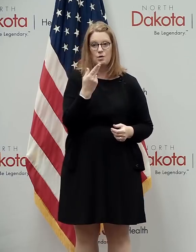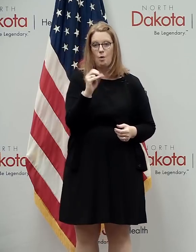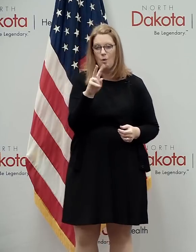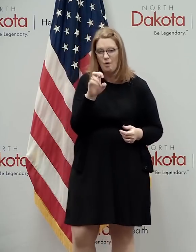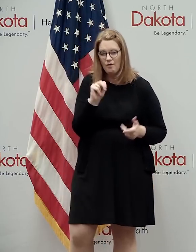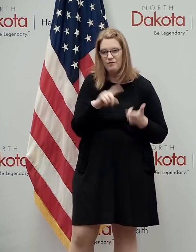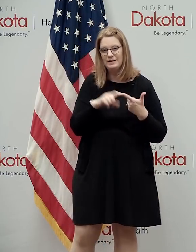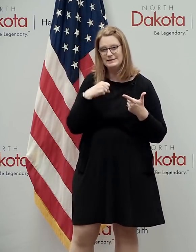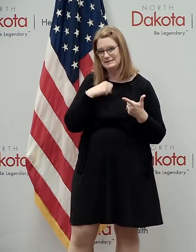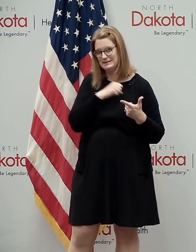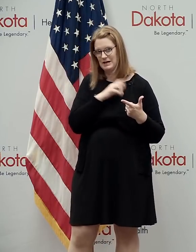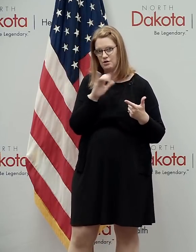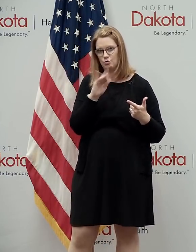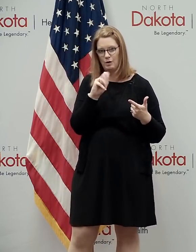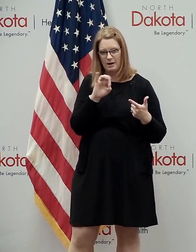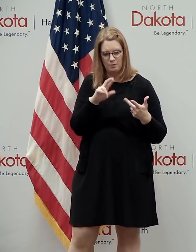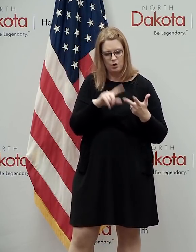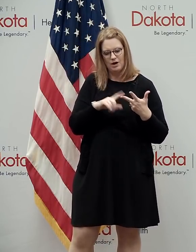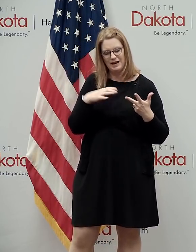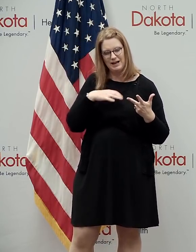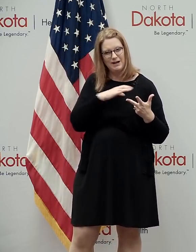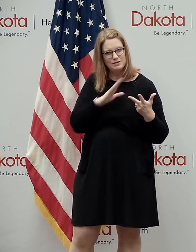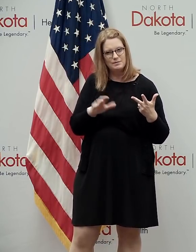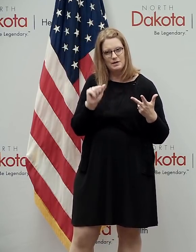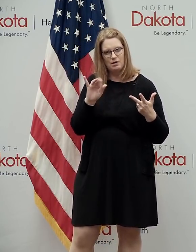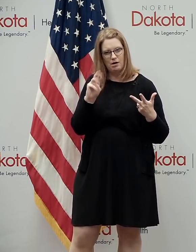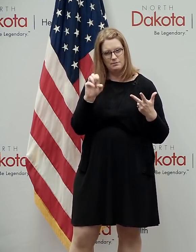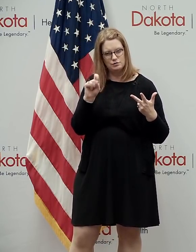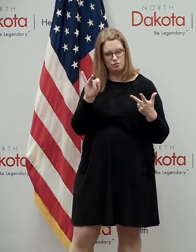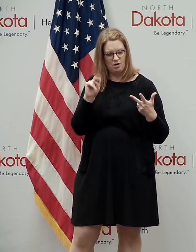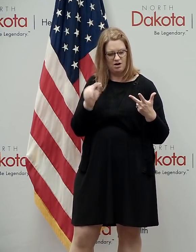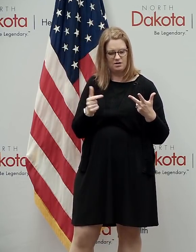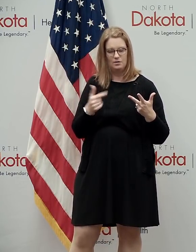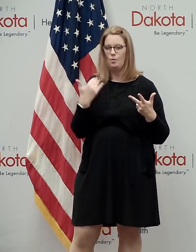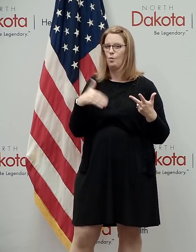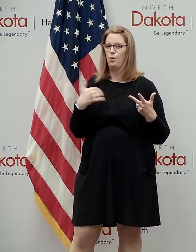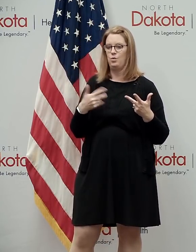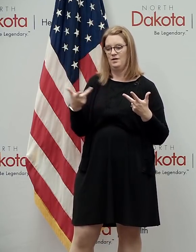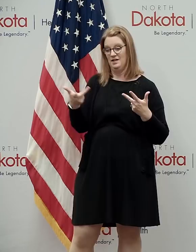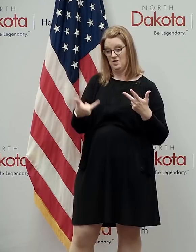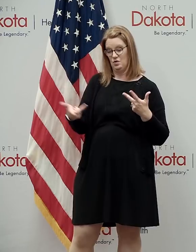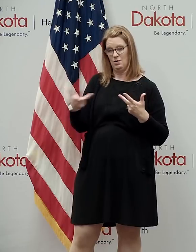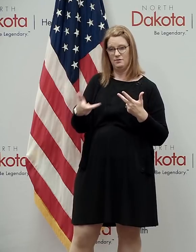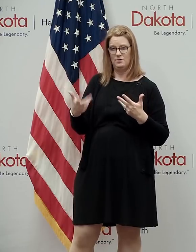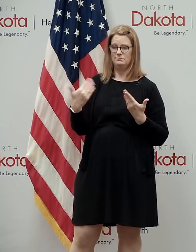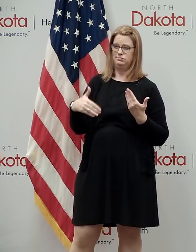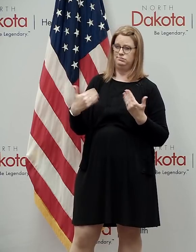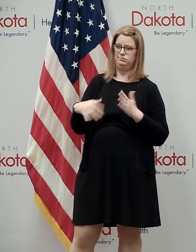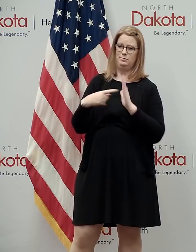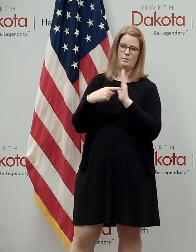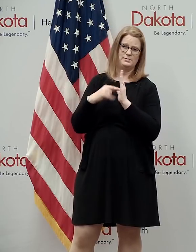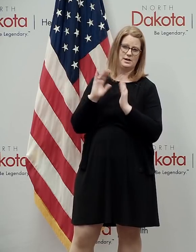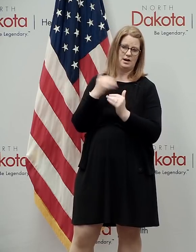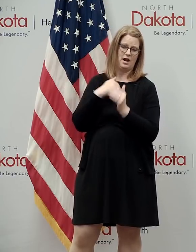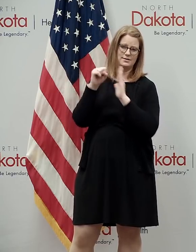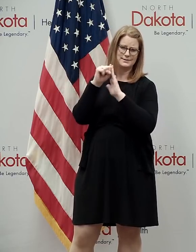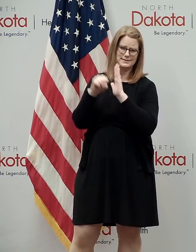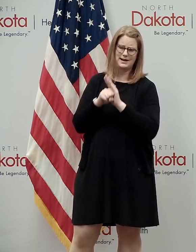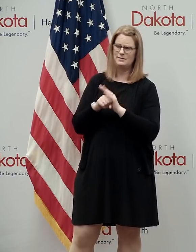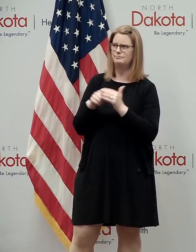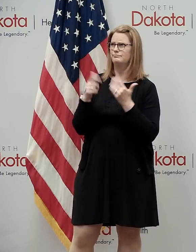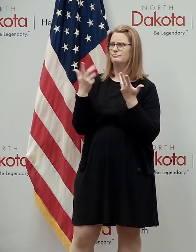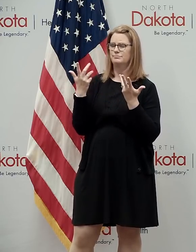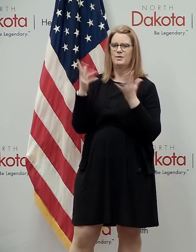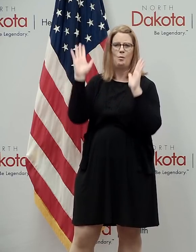Kramer, Congressman Armstrong, all doing a fantastic job on representing our state to the federal